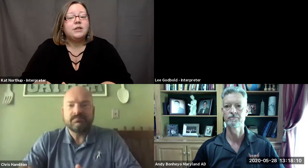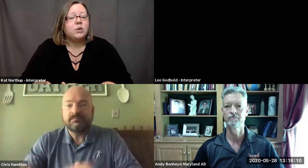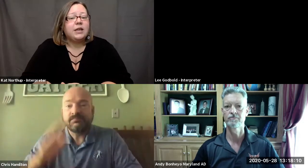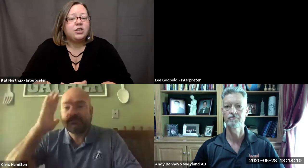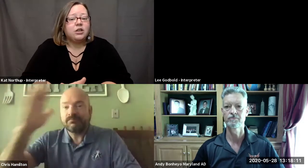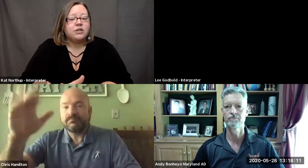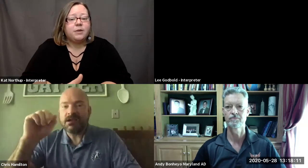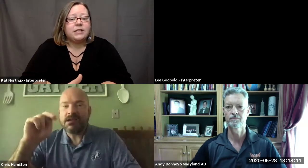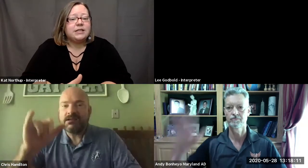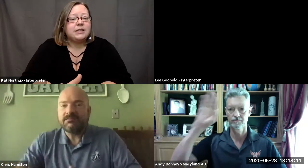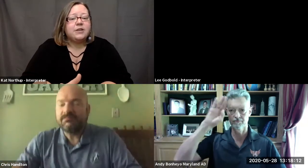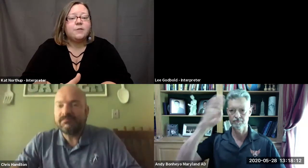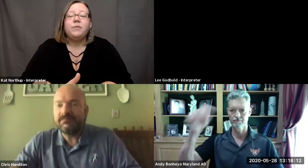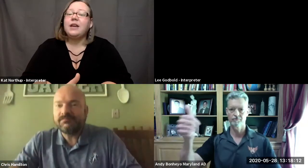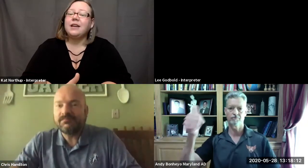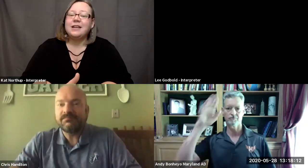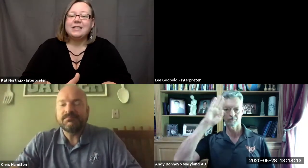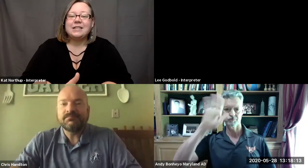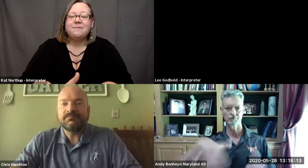we can share some ideas here. Hey, Andy.